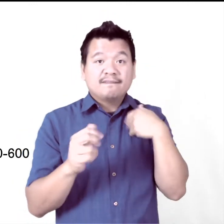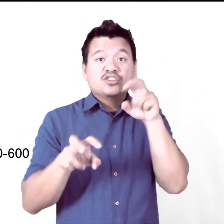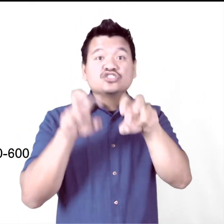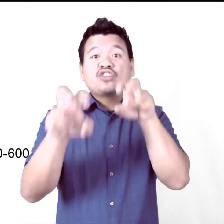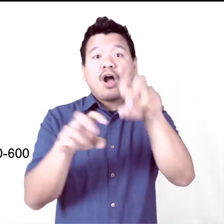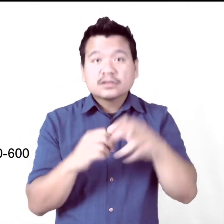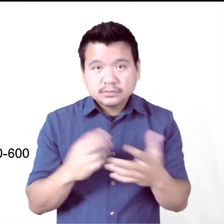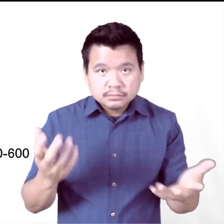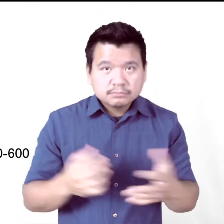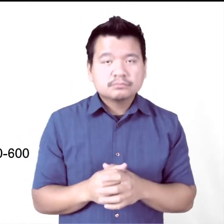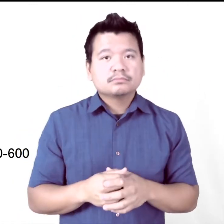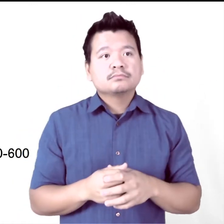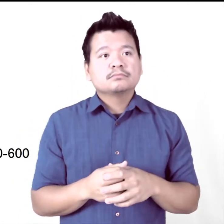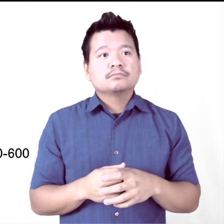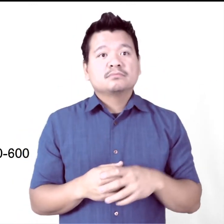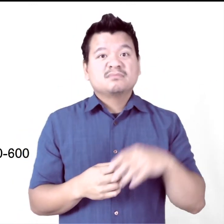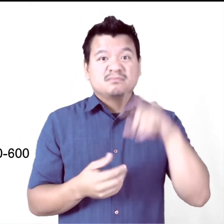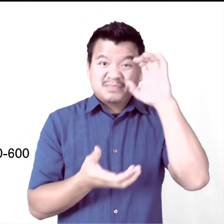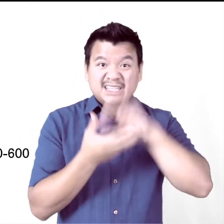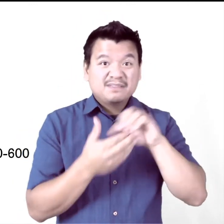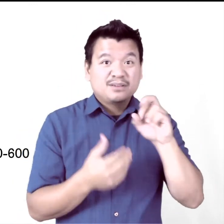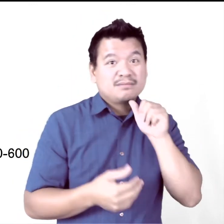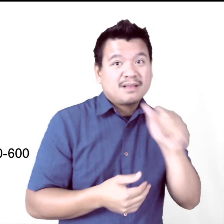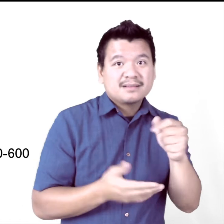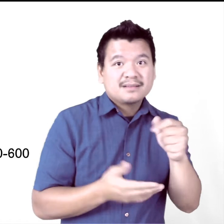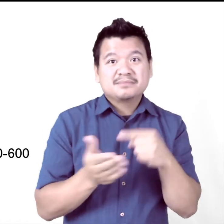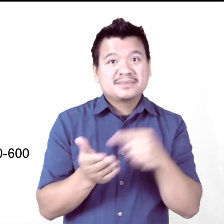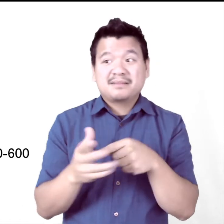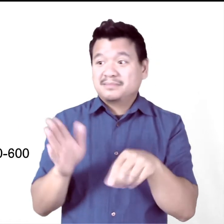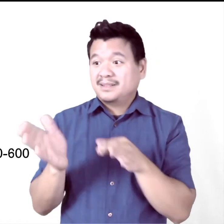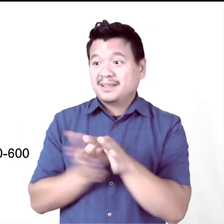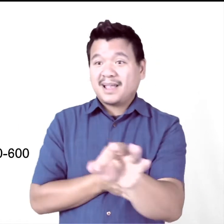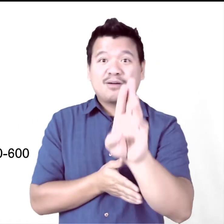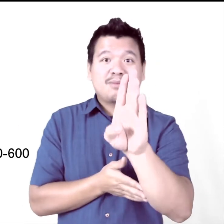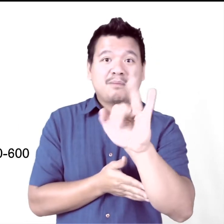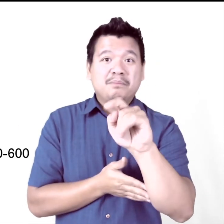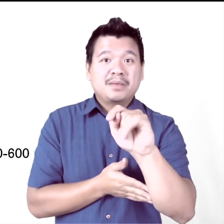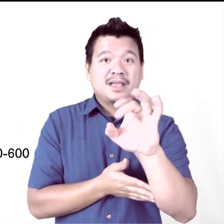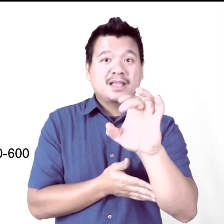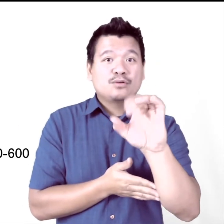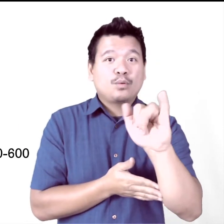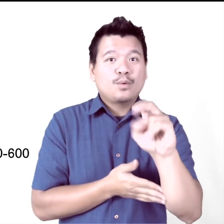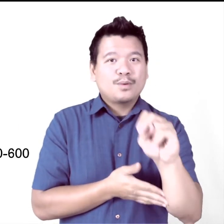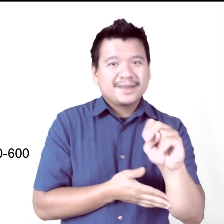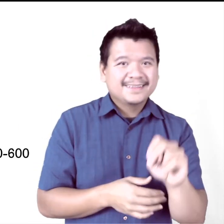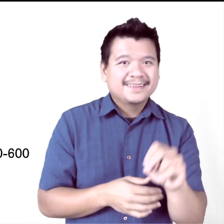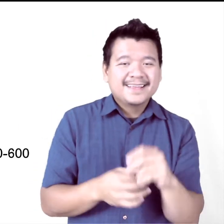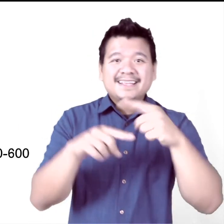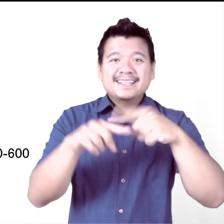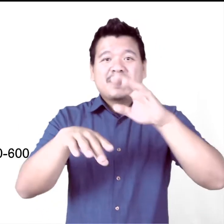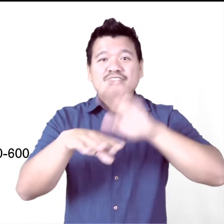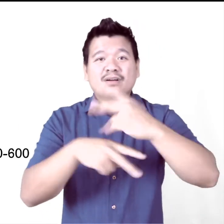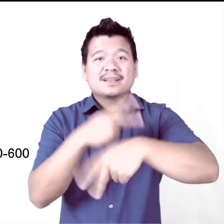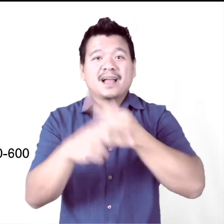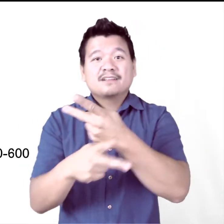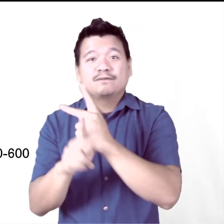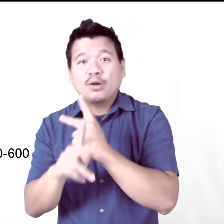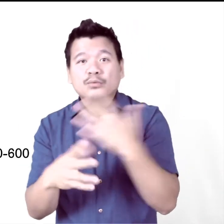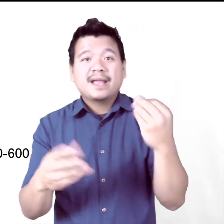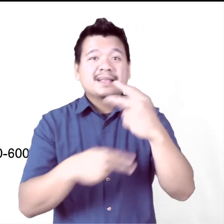you have stocks, believe it or not, sometimes Bitcoin is accepted. Again, it depends on the loan product you have and the banks